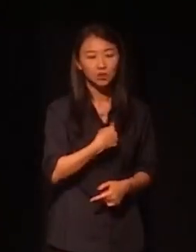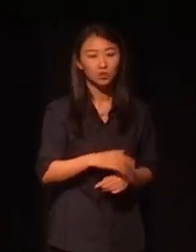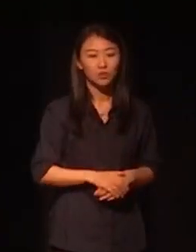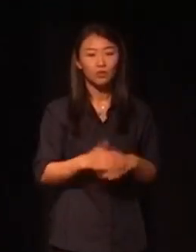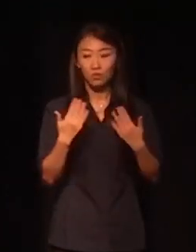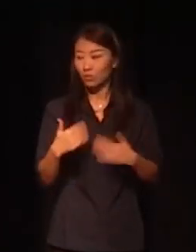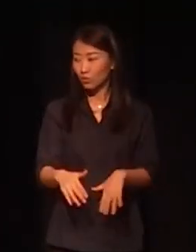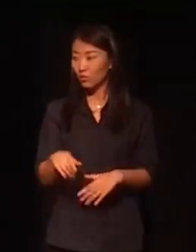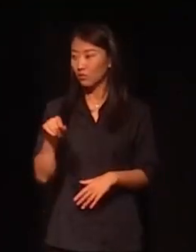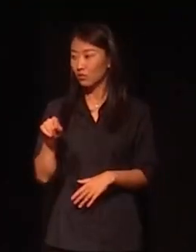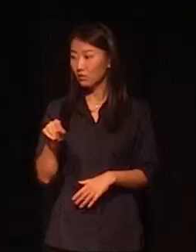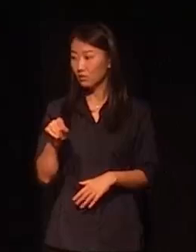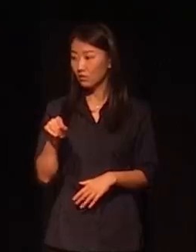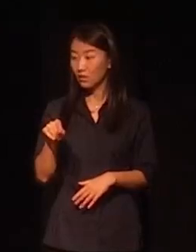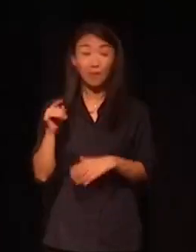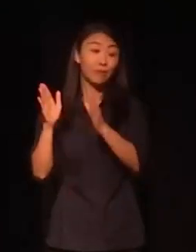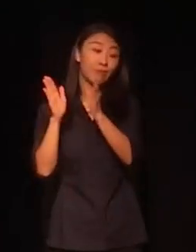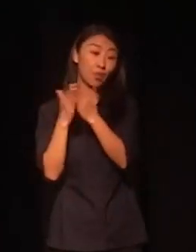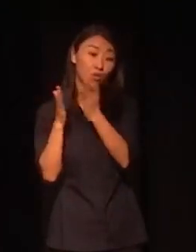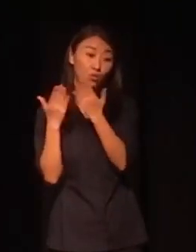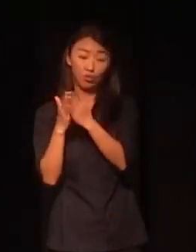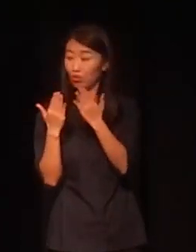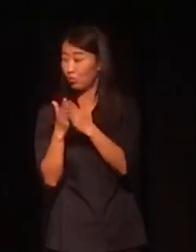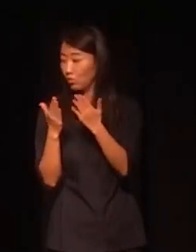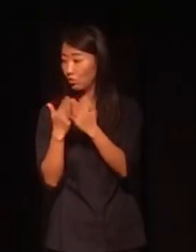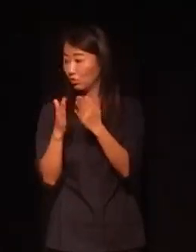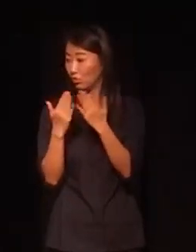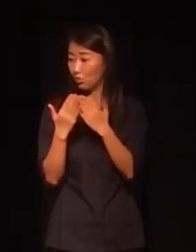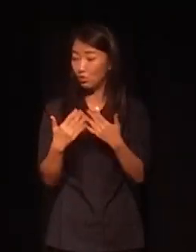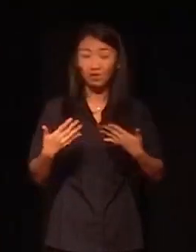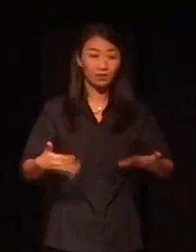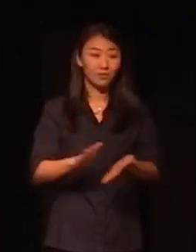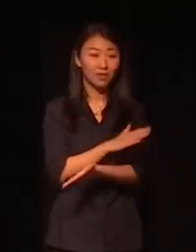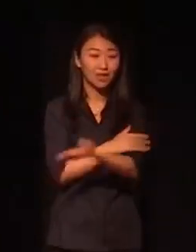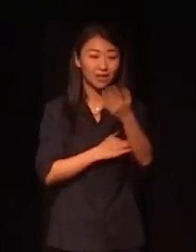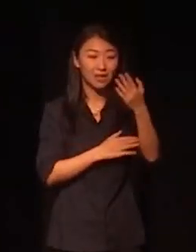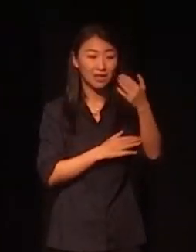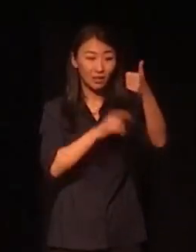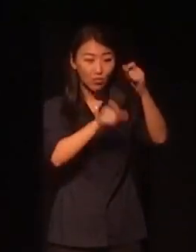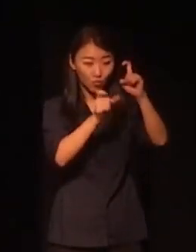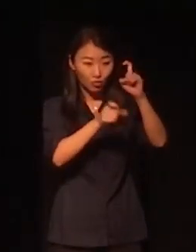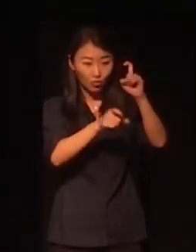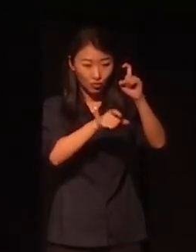this is the book due out in September, bearing more or less the same